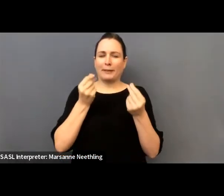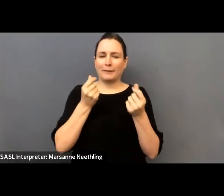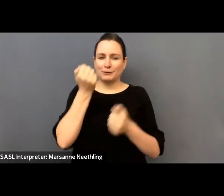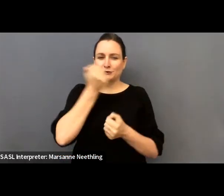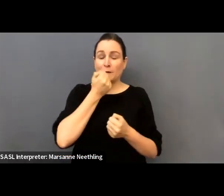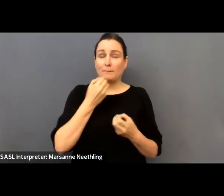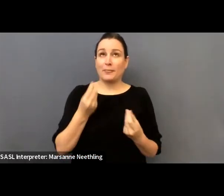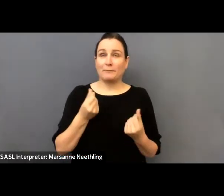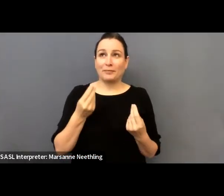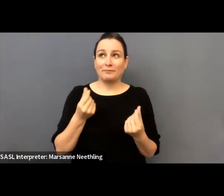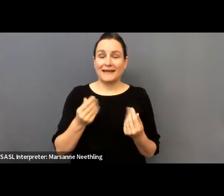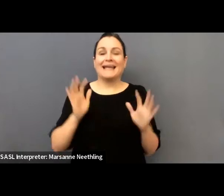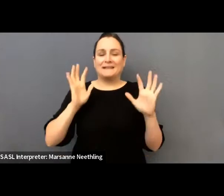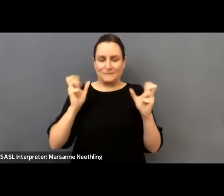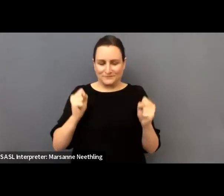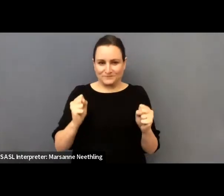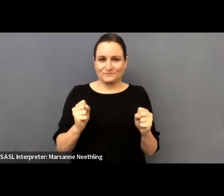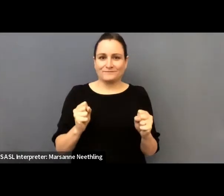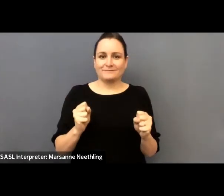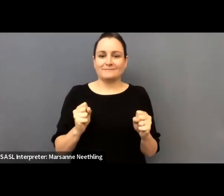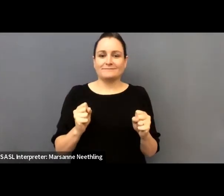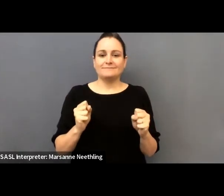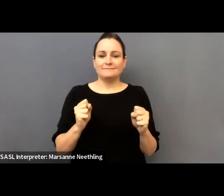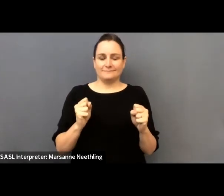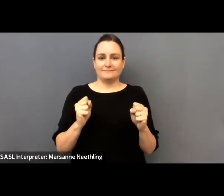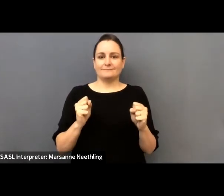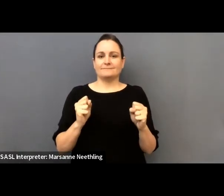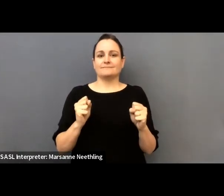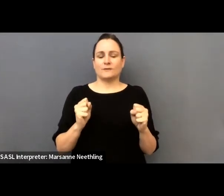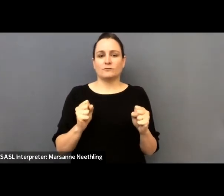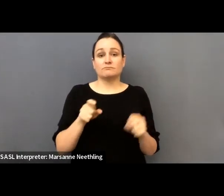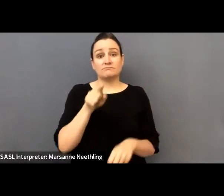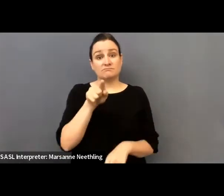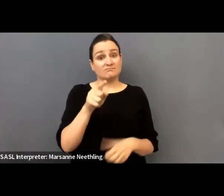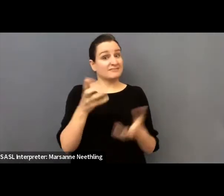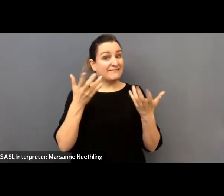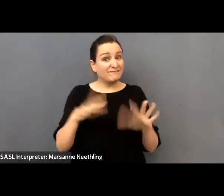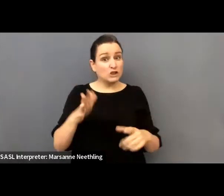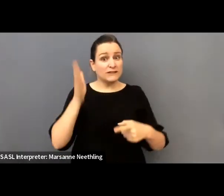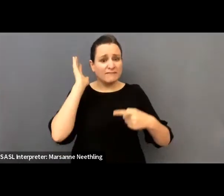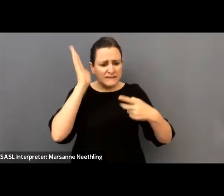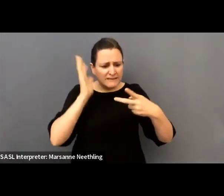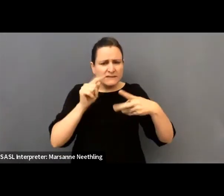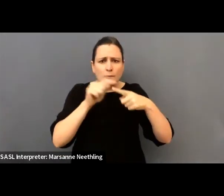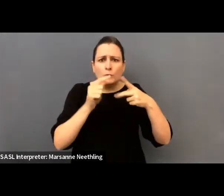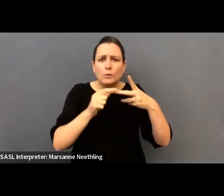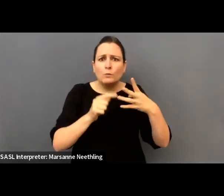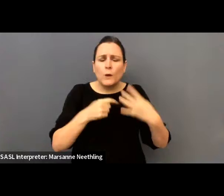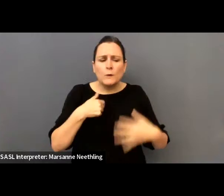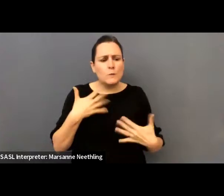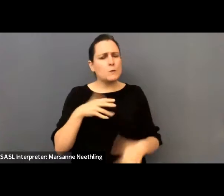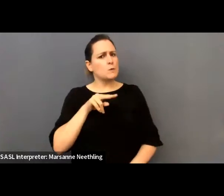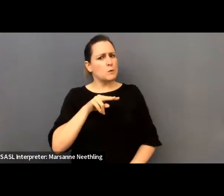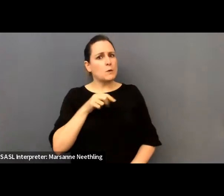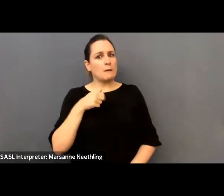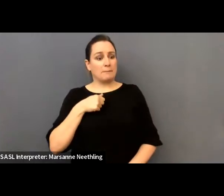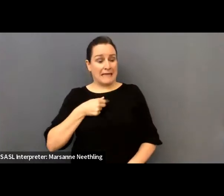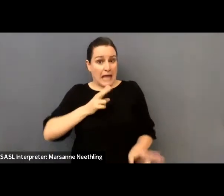I would not like to repeat what was said already, but I think what is important